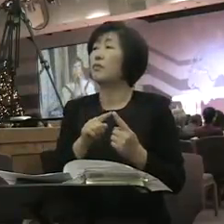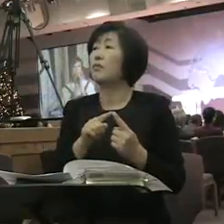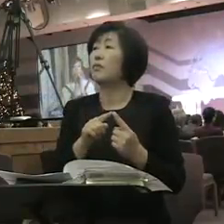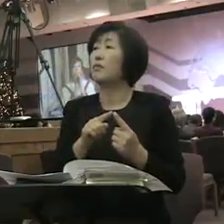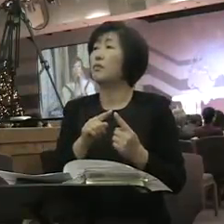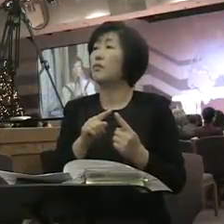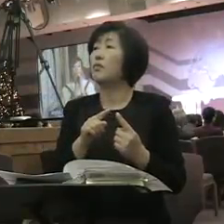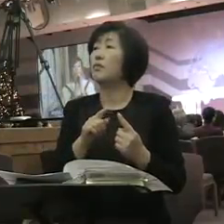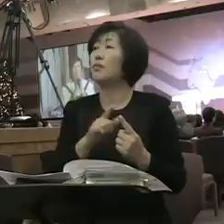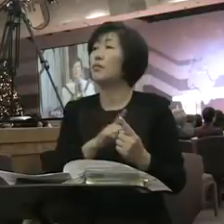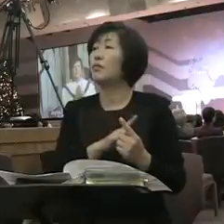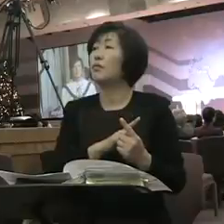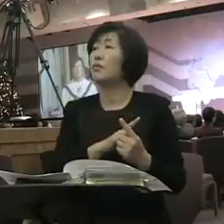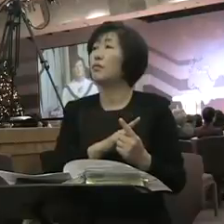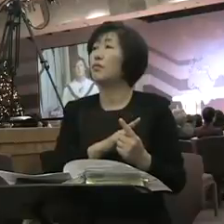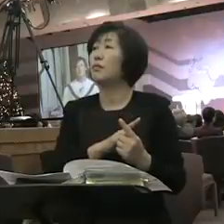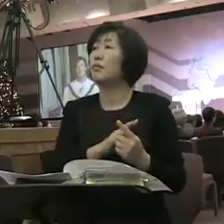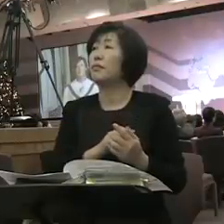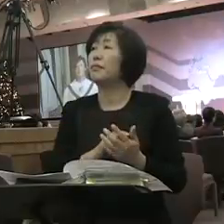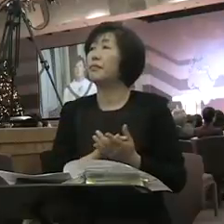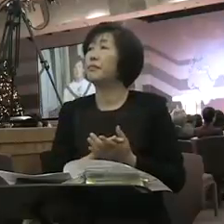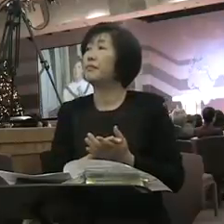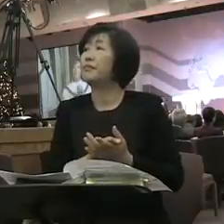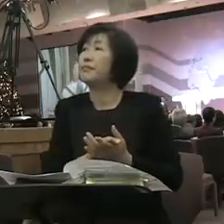Lord of love,